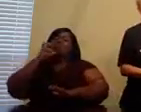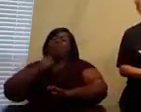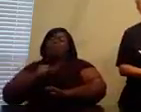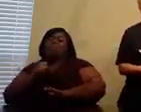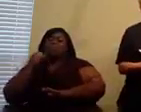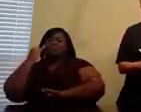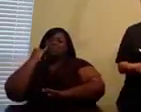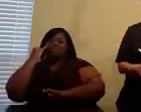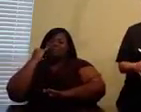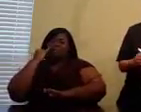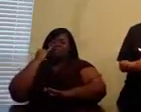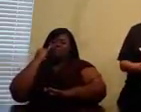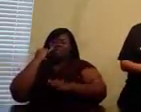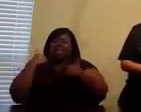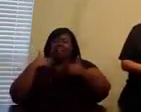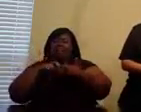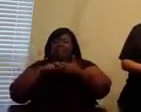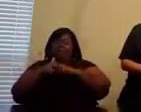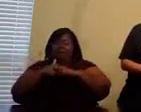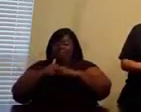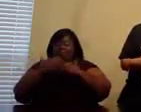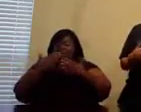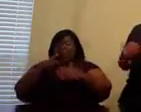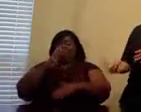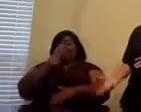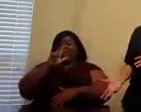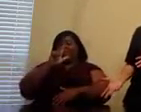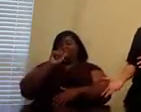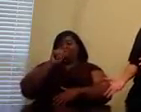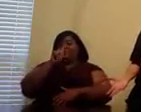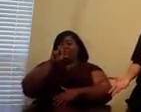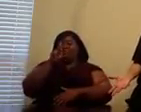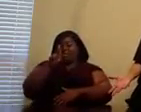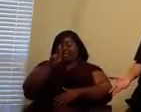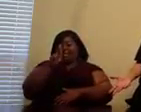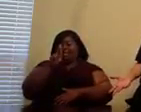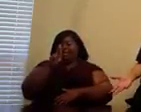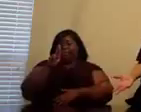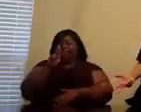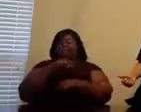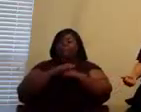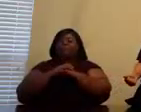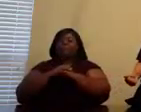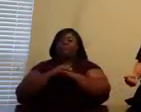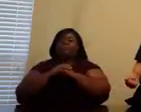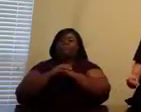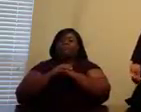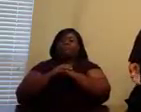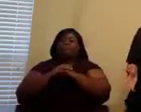So again, if you have any other further questions, we can contact